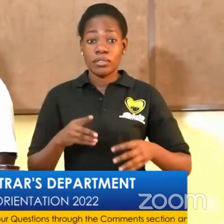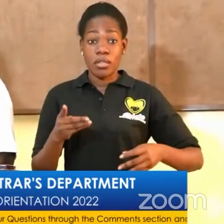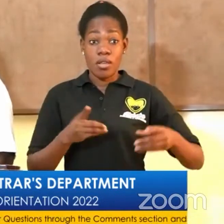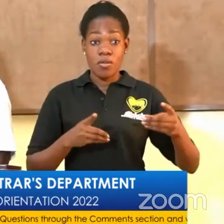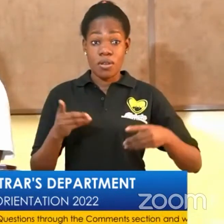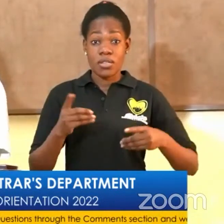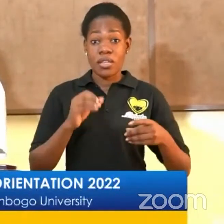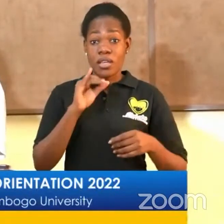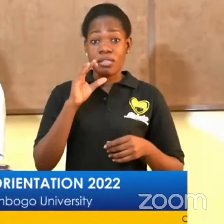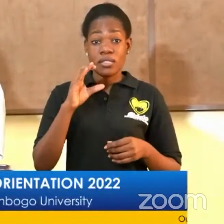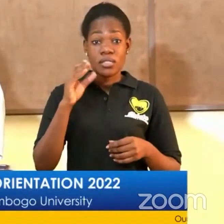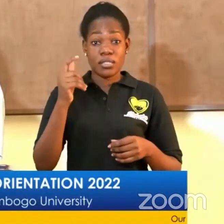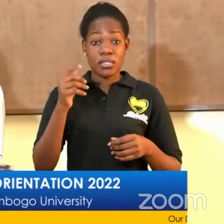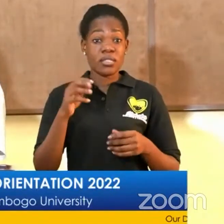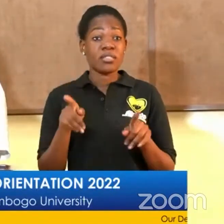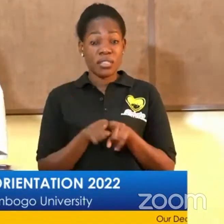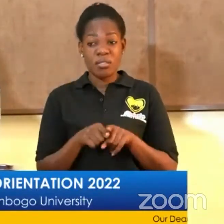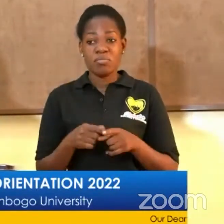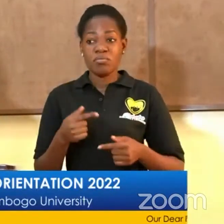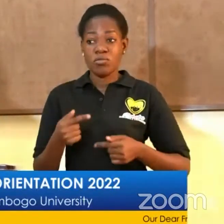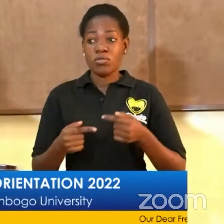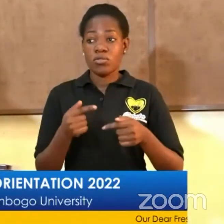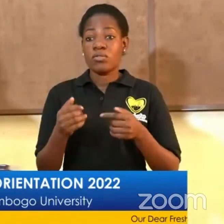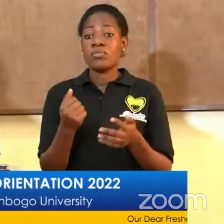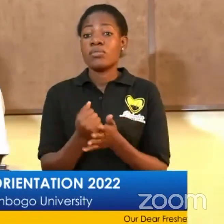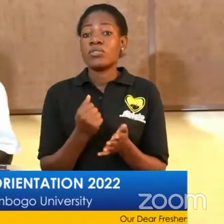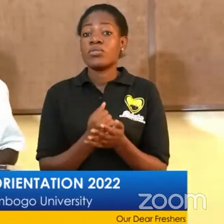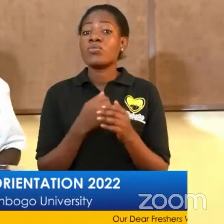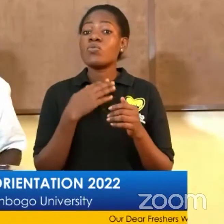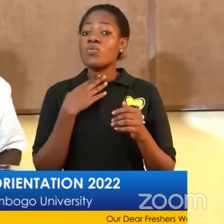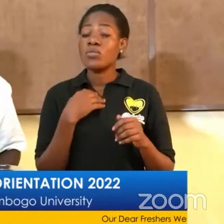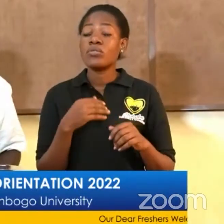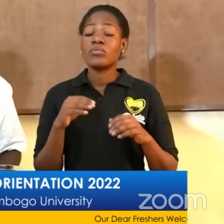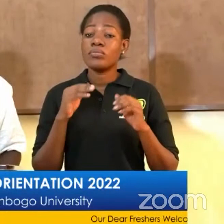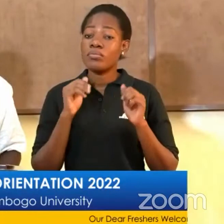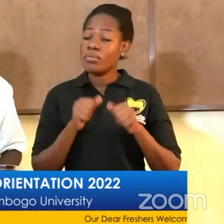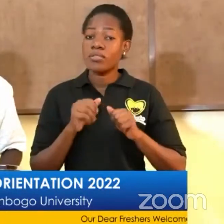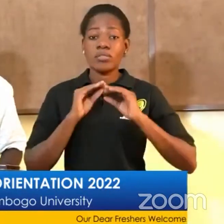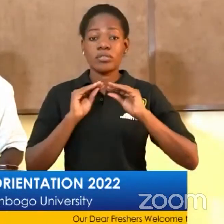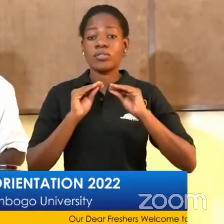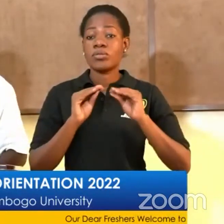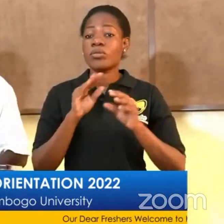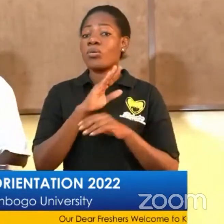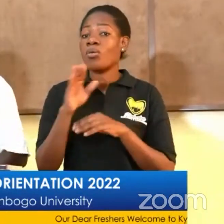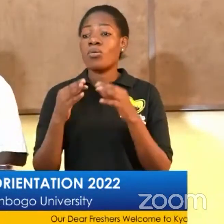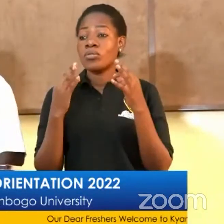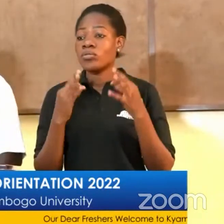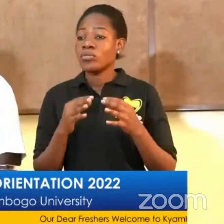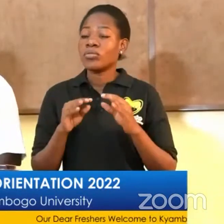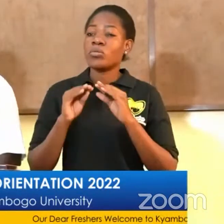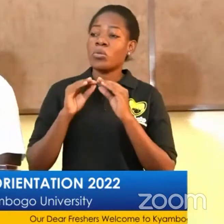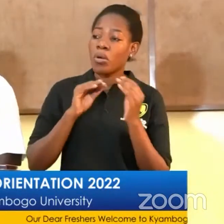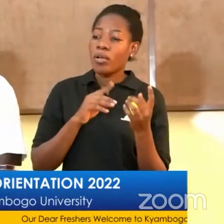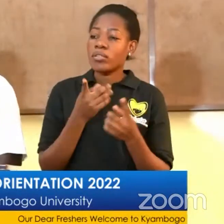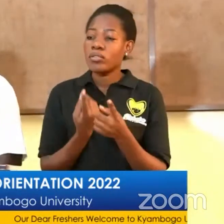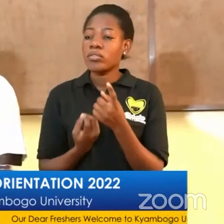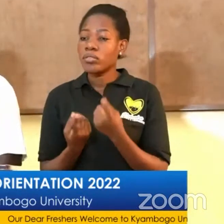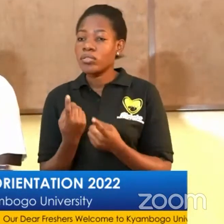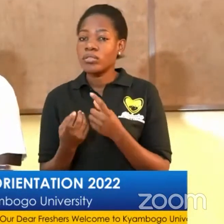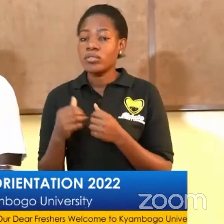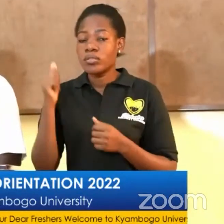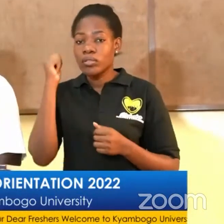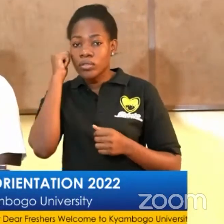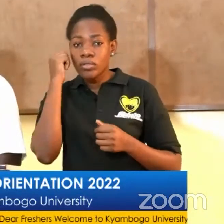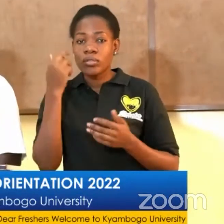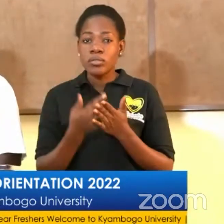going to continue because they are supposed to teach you all this you are asking from the academic registrar, how to access